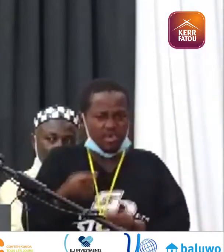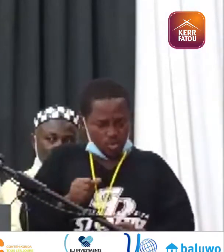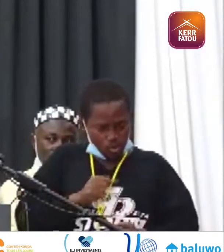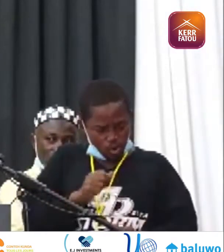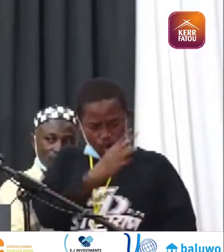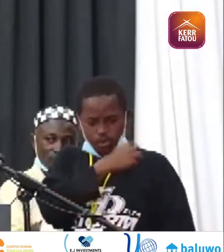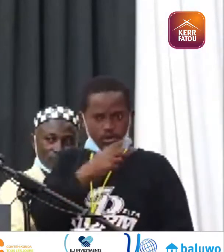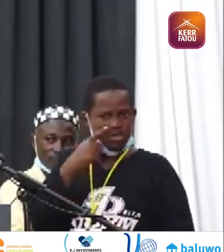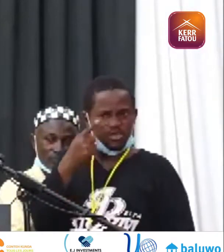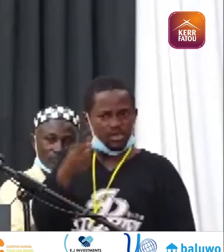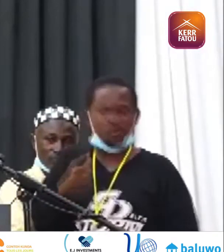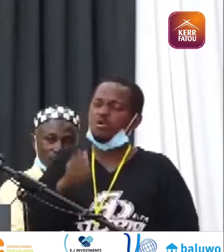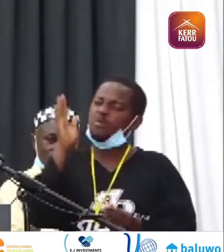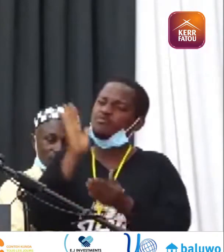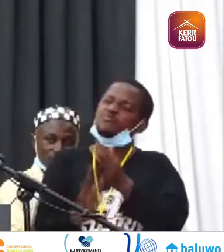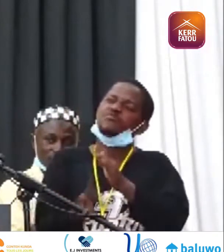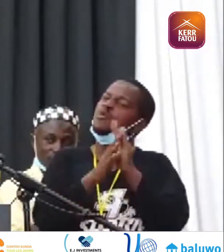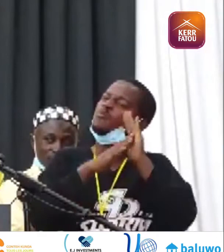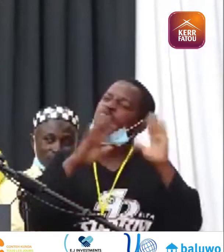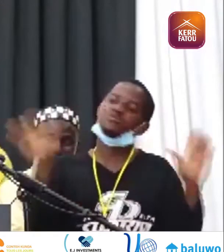your hospitals?